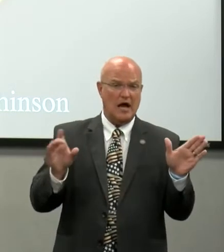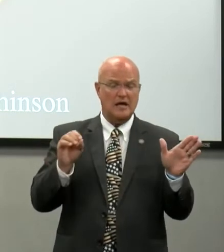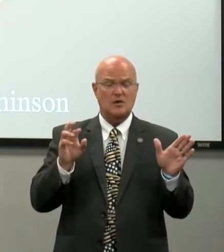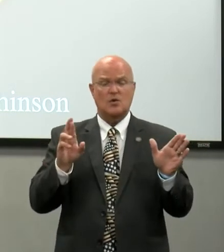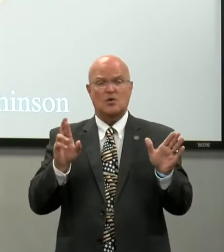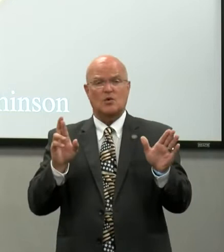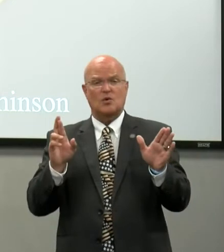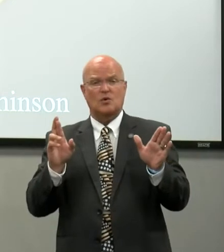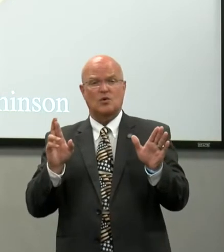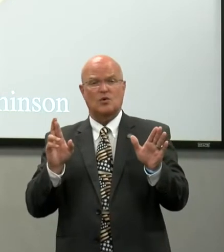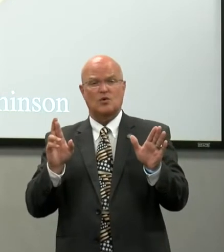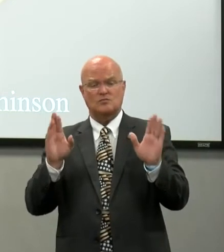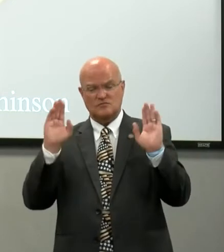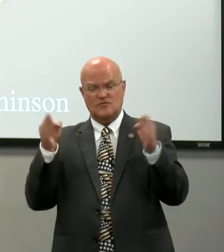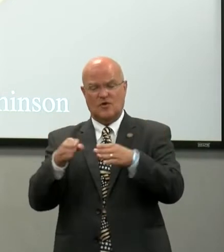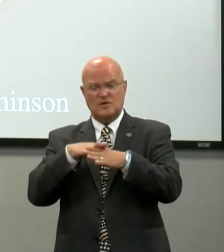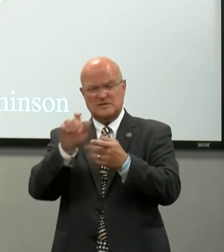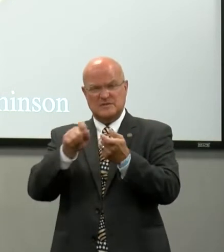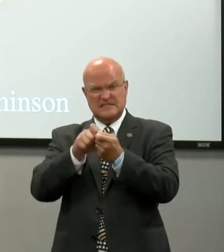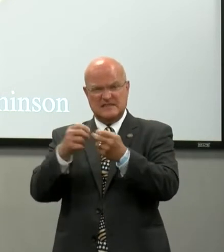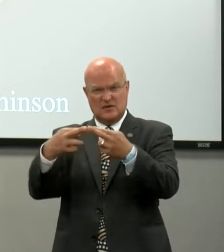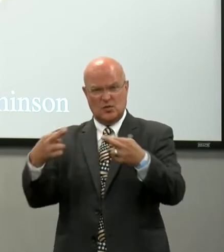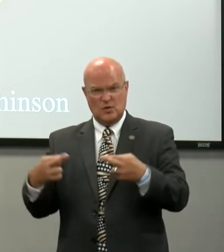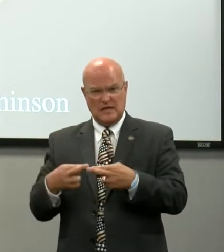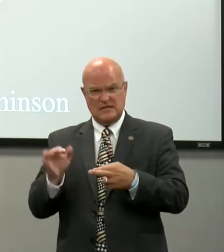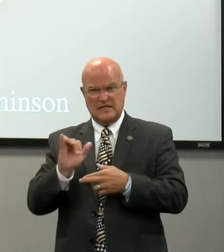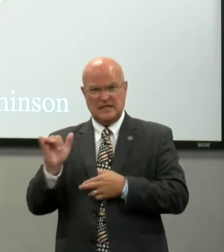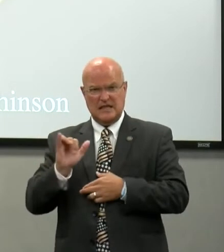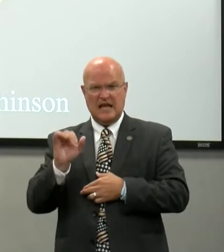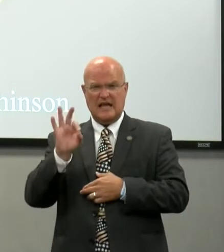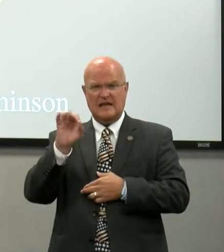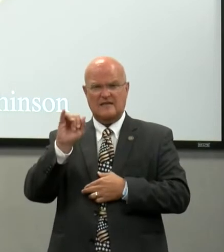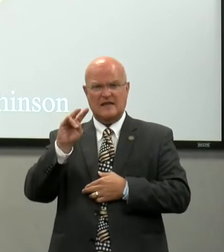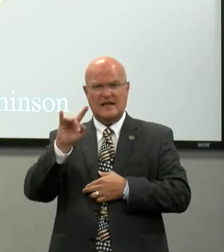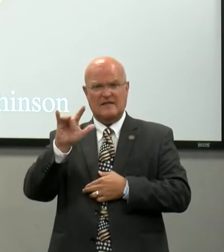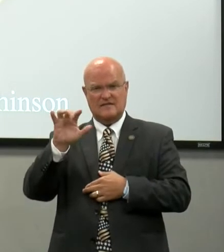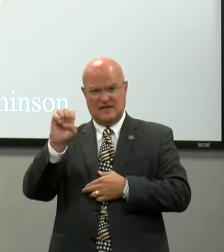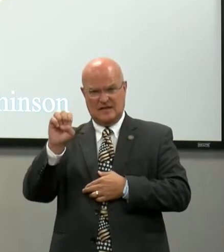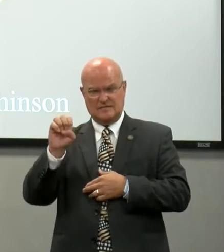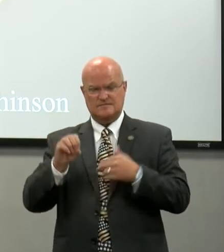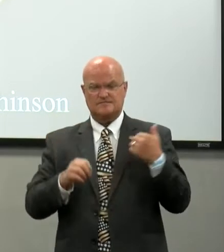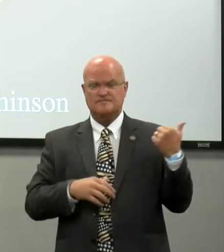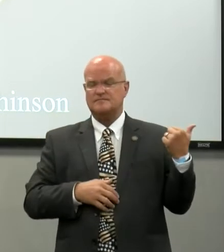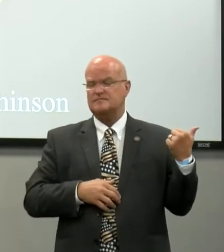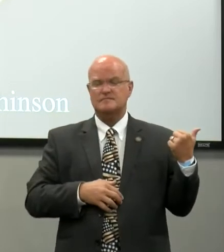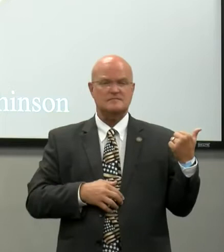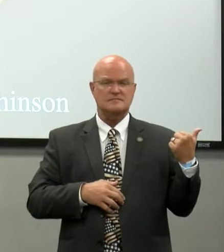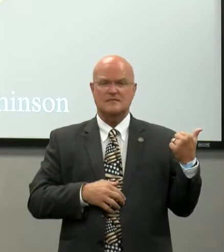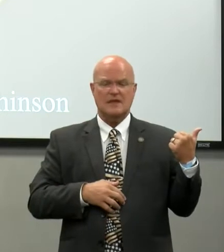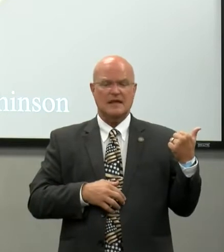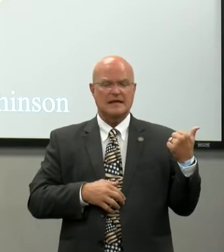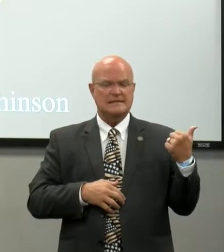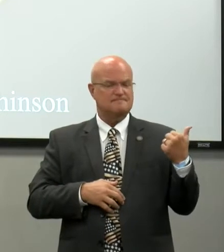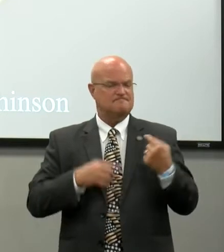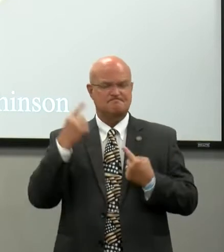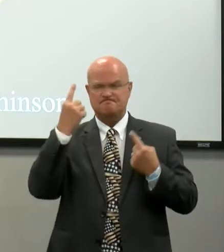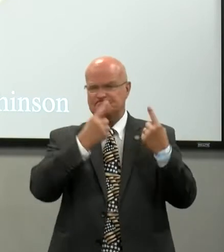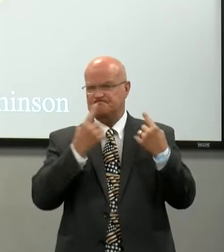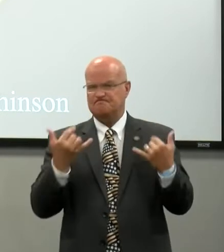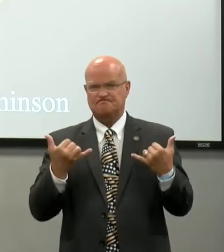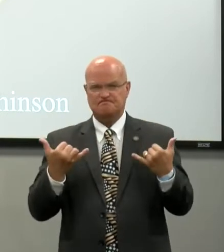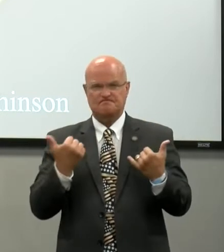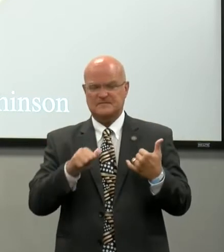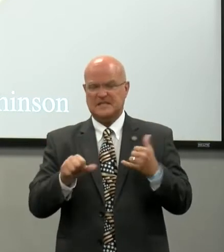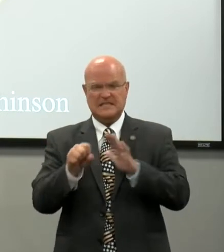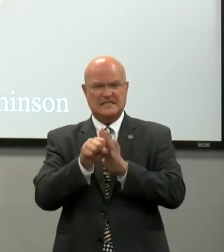be focused on specific regions, like focused on Fayetteville? No, there's not any consideration right now of any